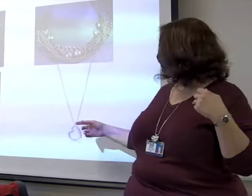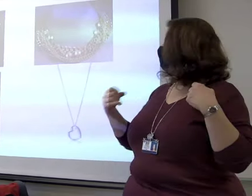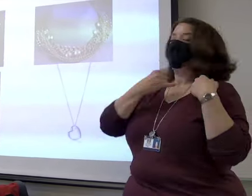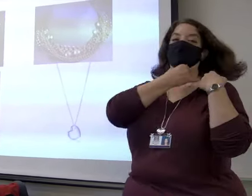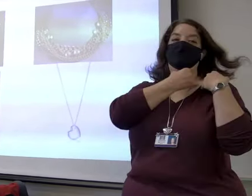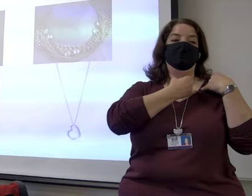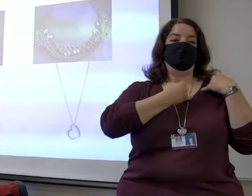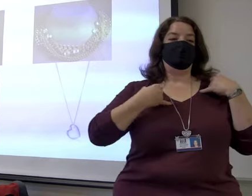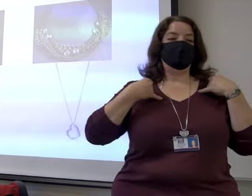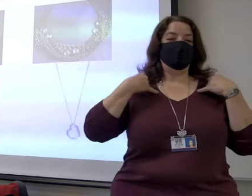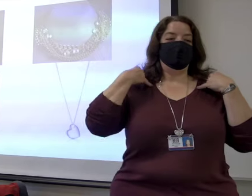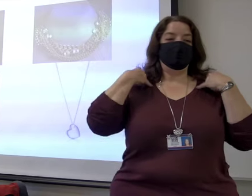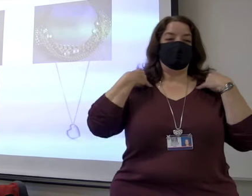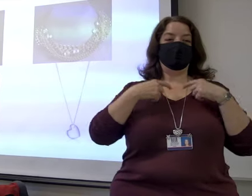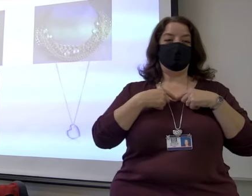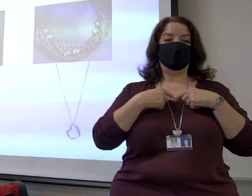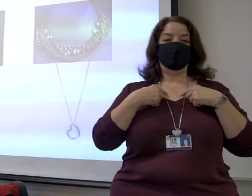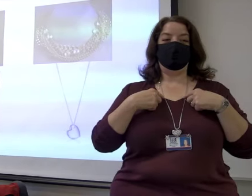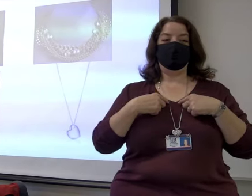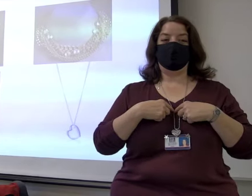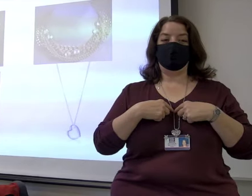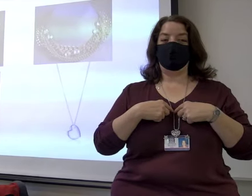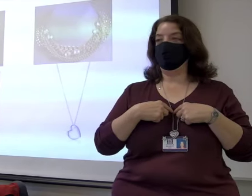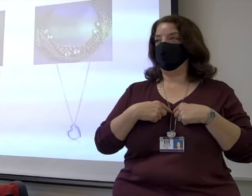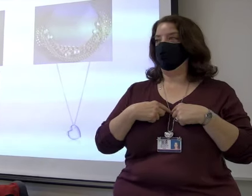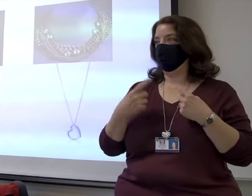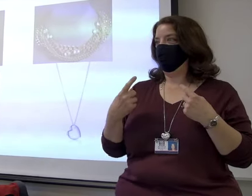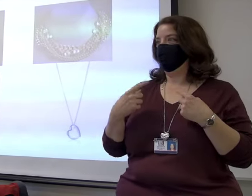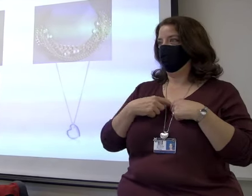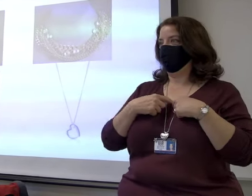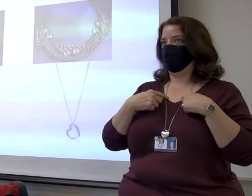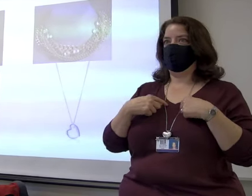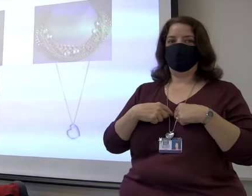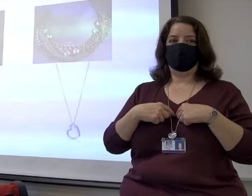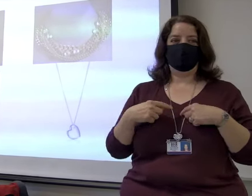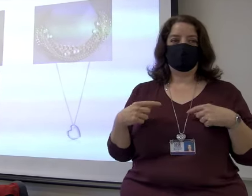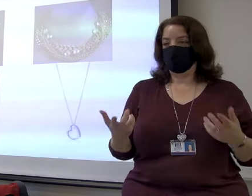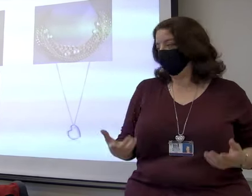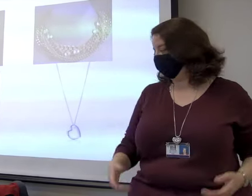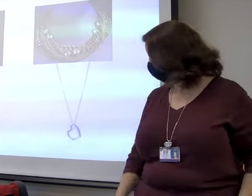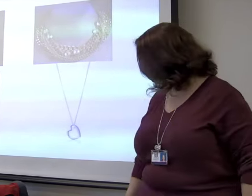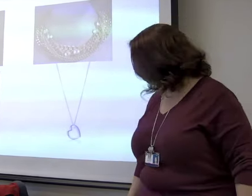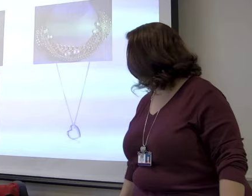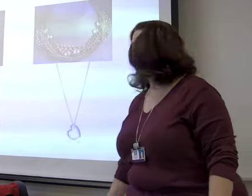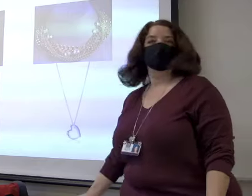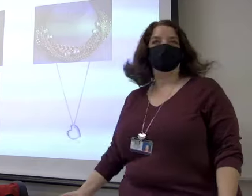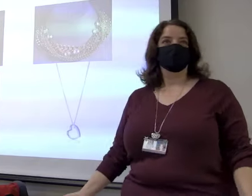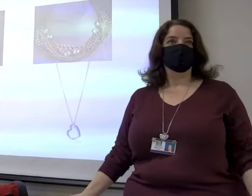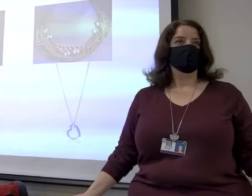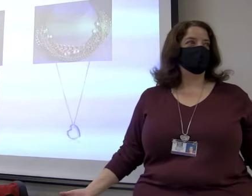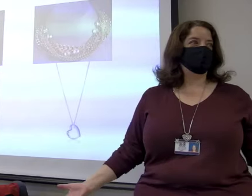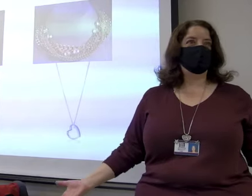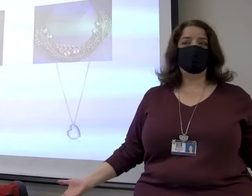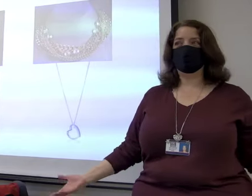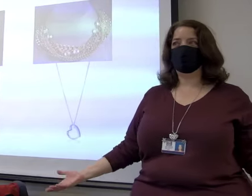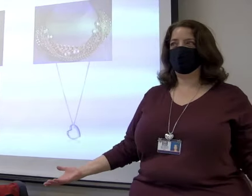$2. So this is a necklace, and it's got like a heart on it, right? That's just the little charm on it. That is bullcrap. So see how simple this